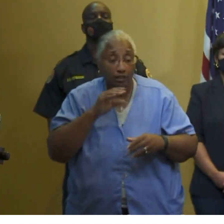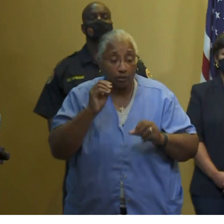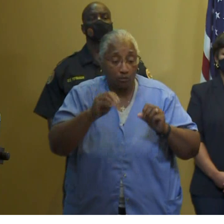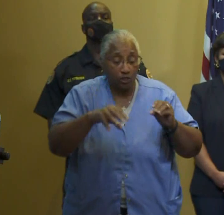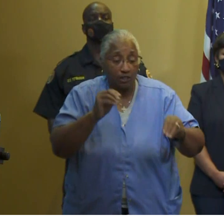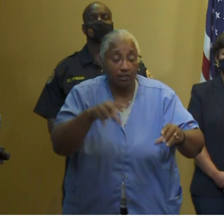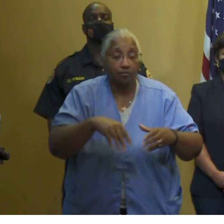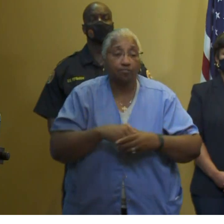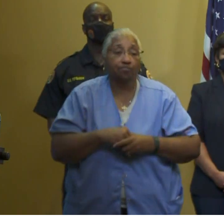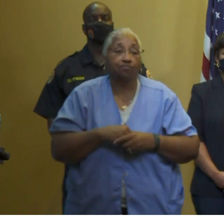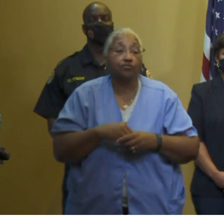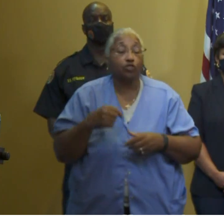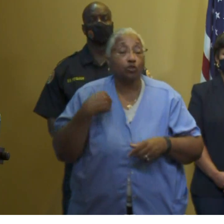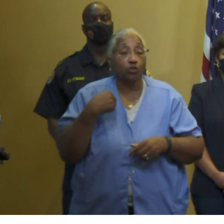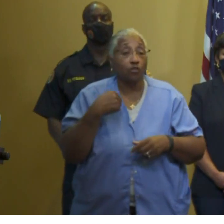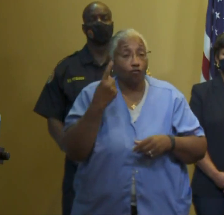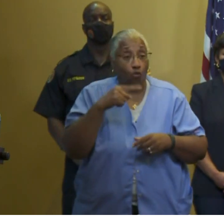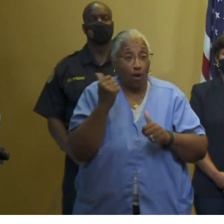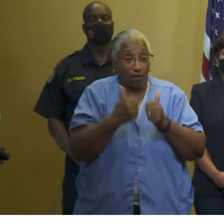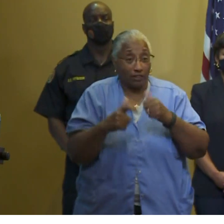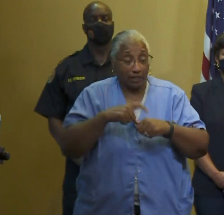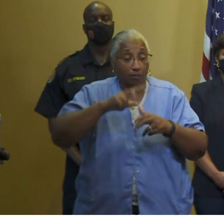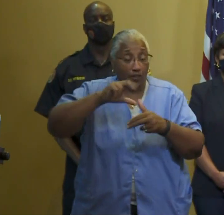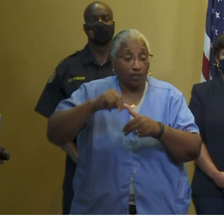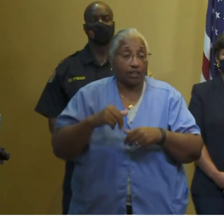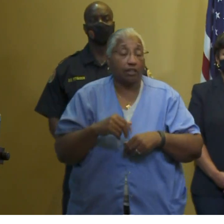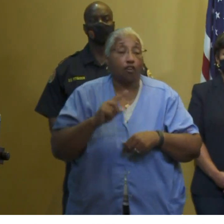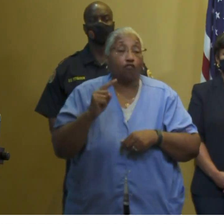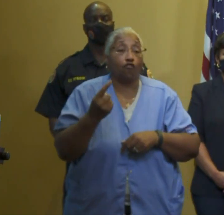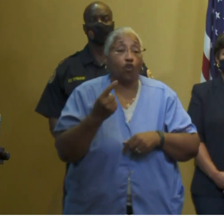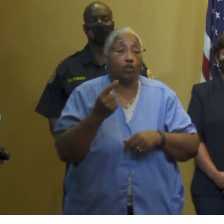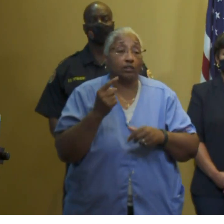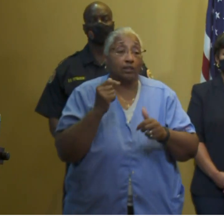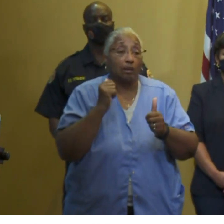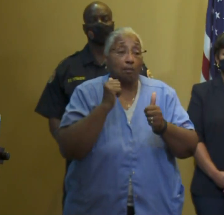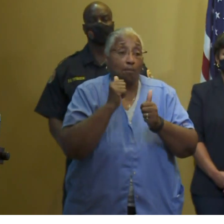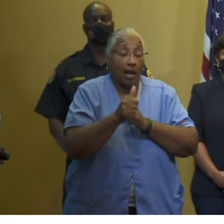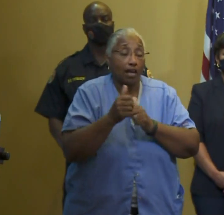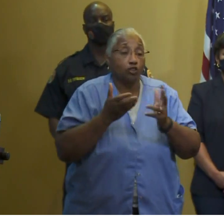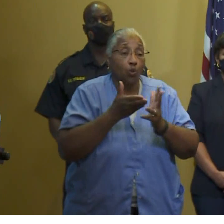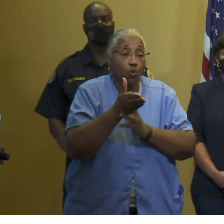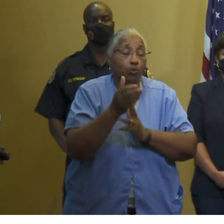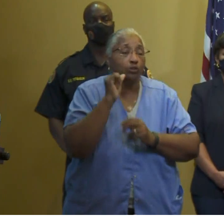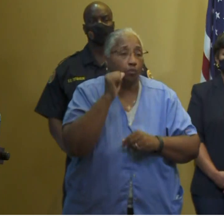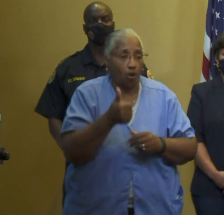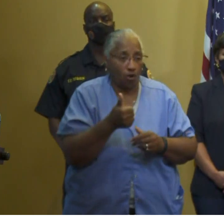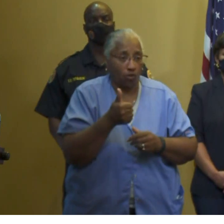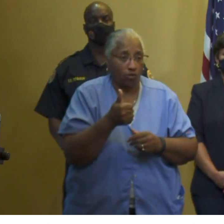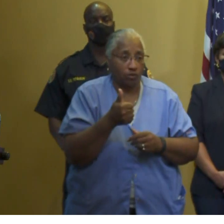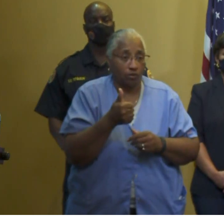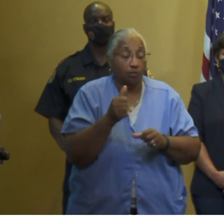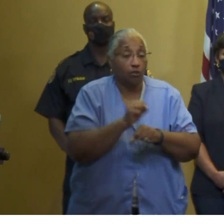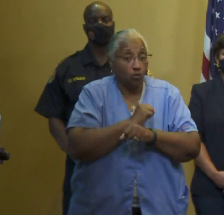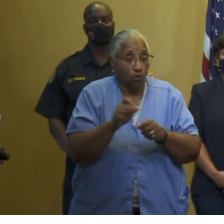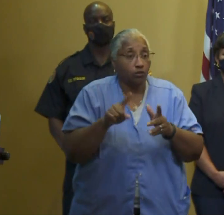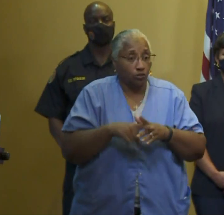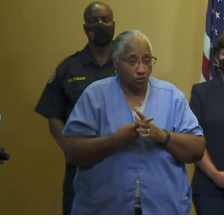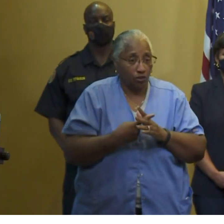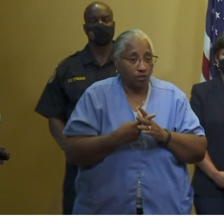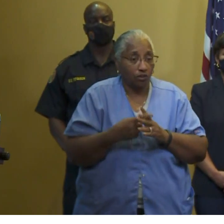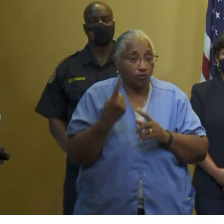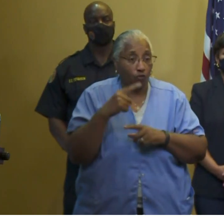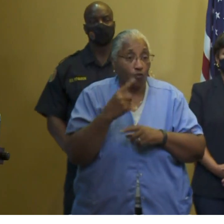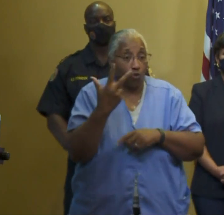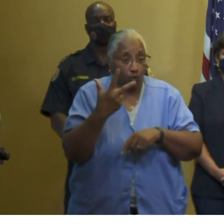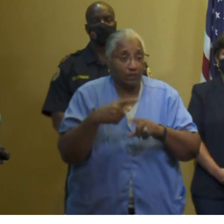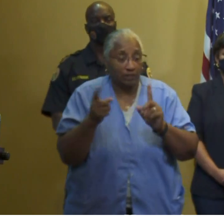every disaster like this, we have three passes. First pass starts tomorrow. We won't get to your neighborhood in all likelihood, but the work starts. We're going to start telling